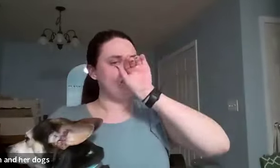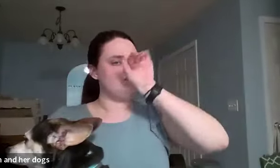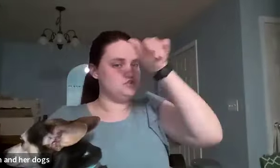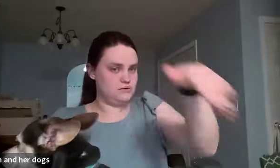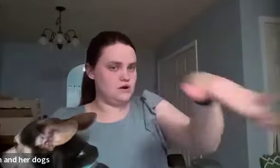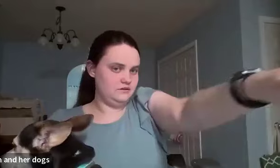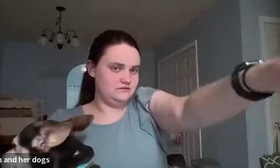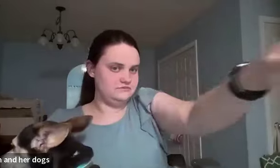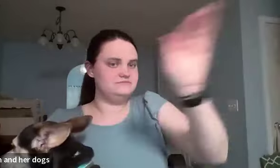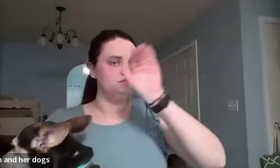like the trunk.